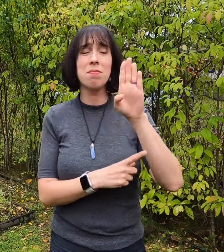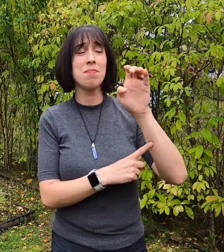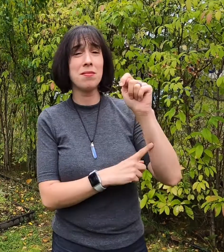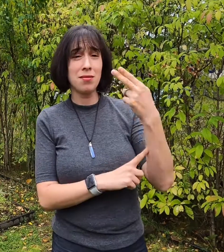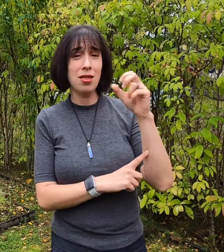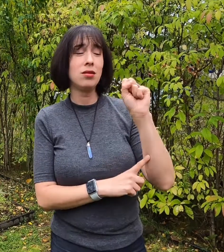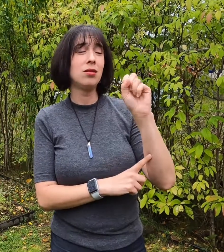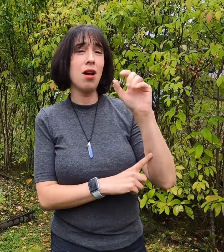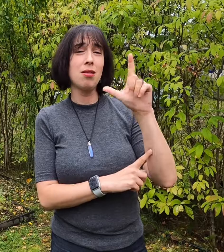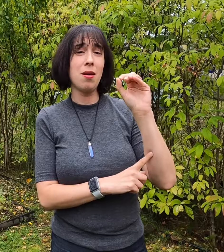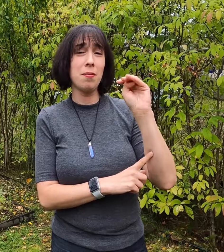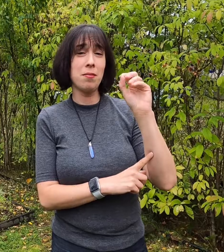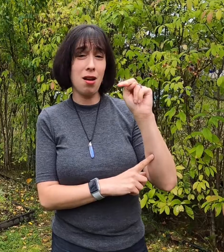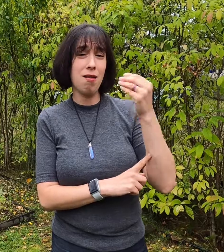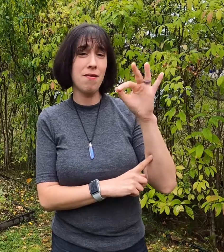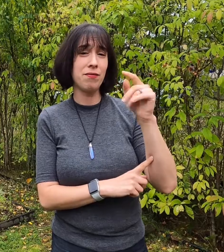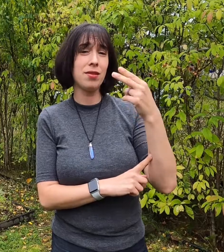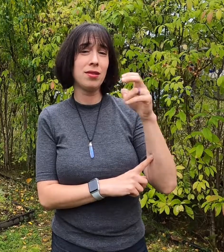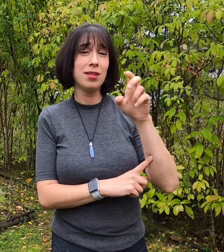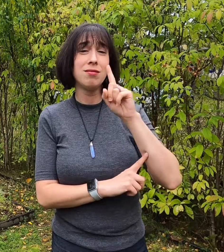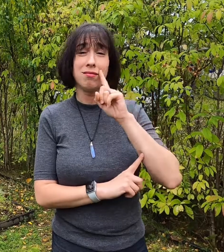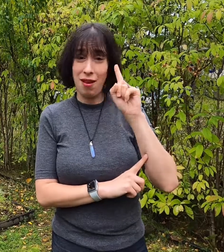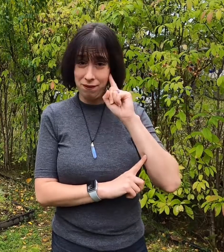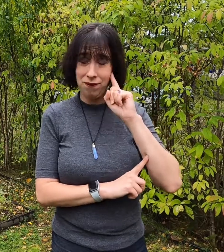She regularly attended the Beth Solomon of the Deaf,